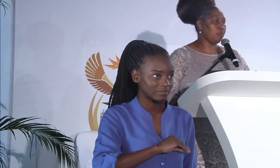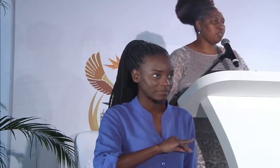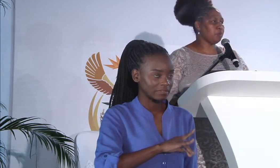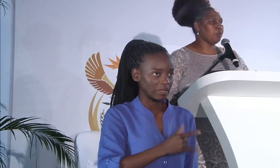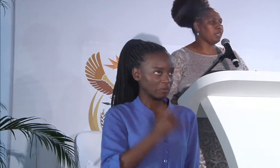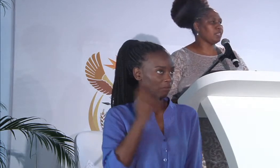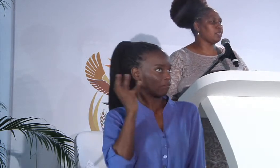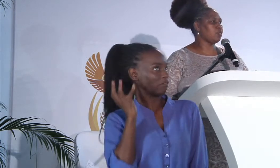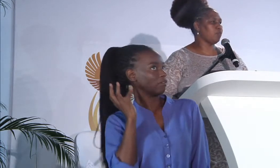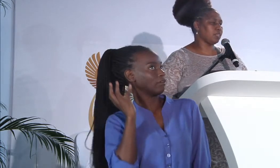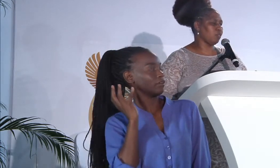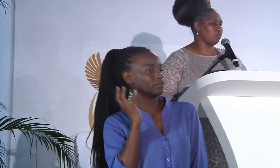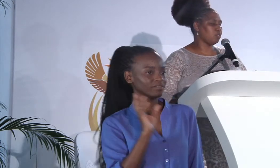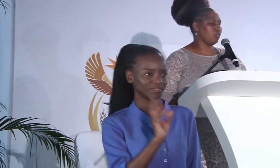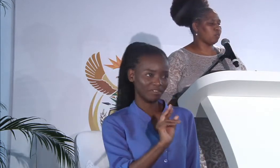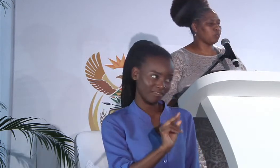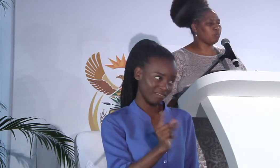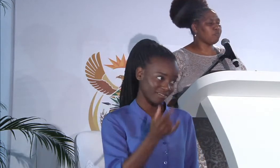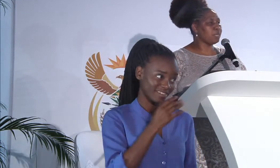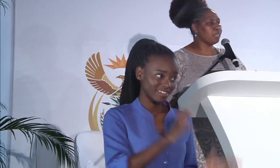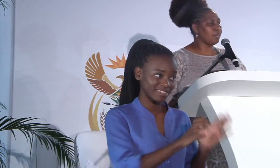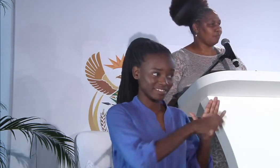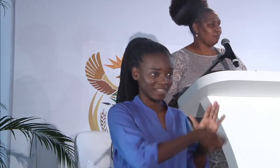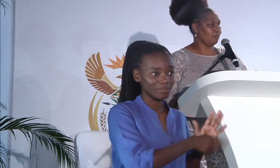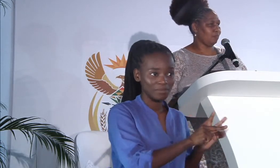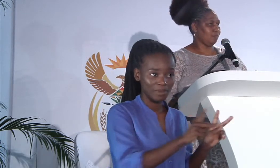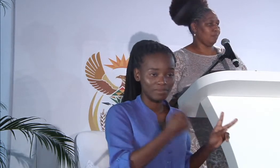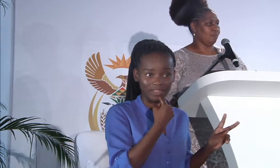Disabled people can teach you a thing or so. We've been there.